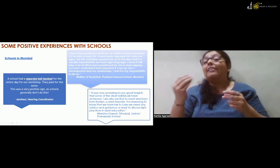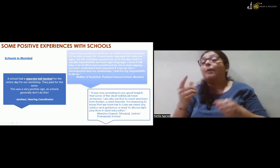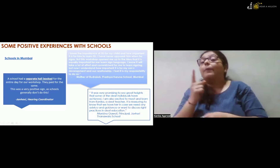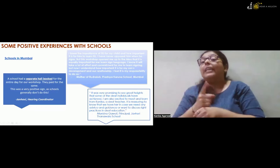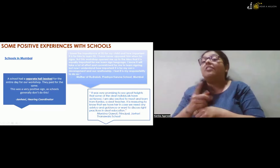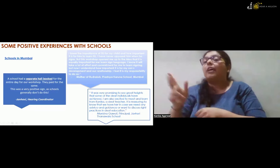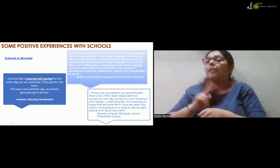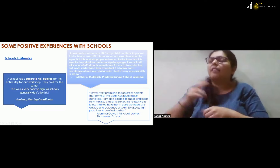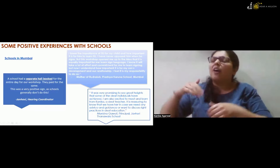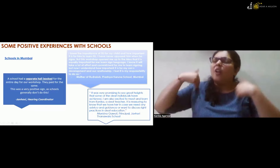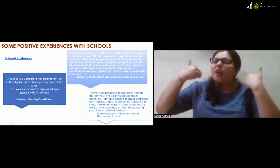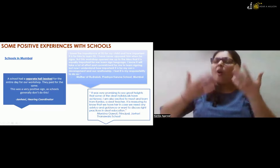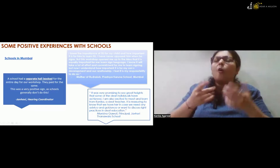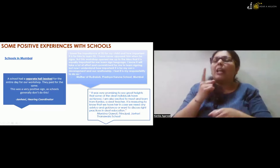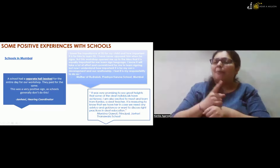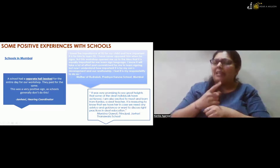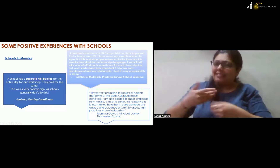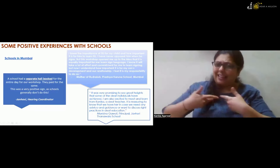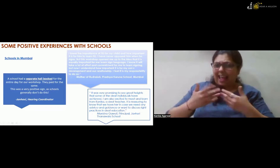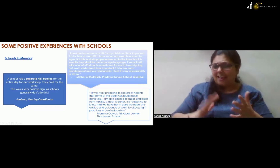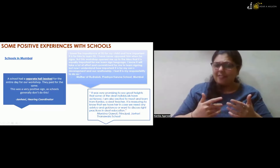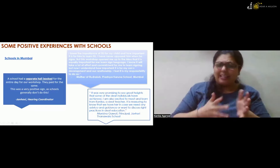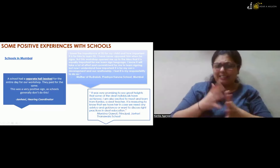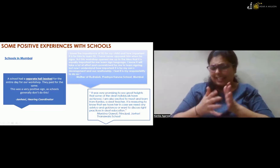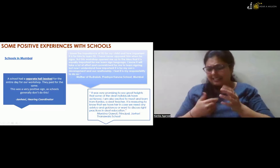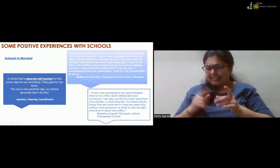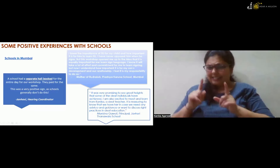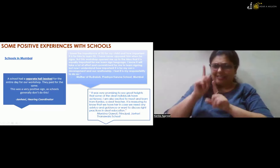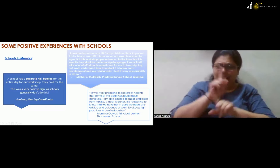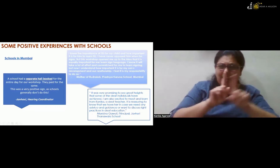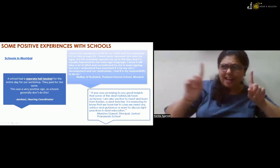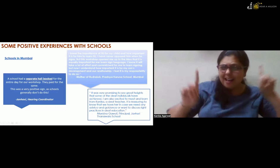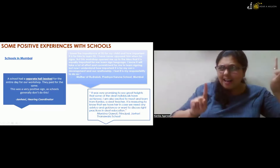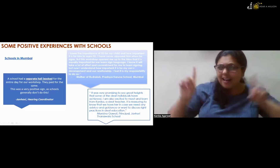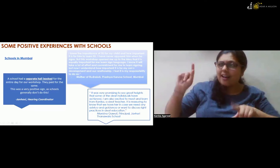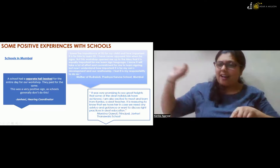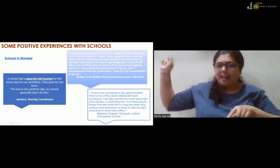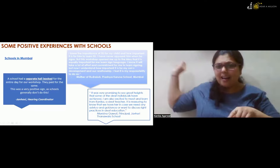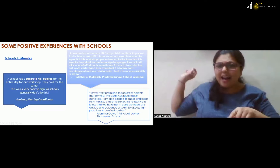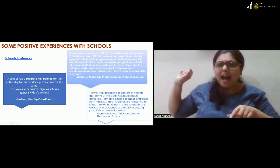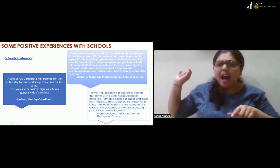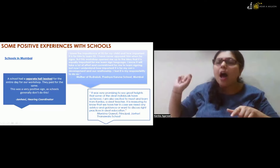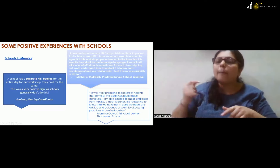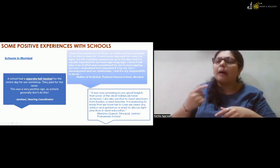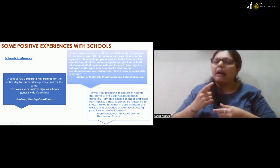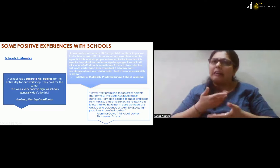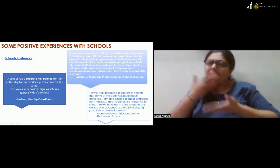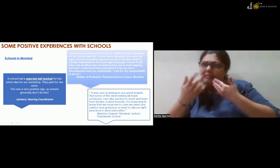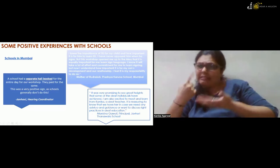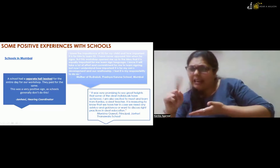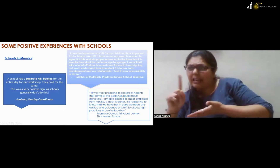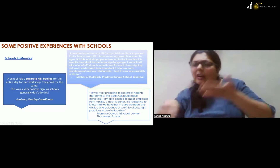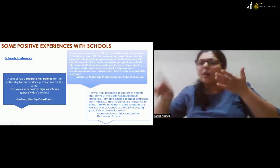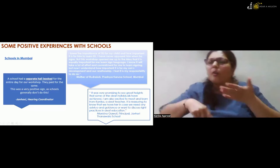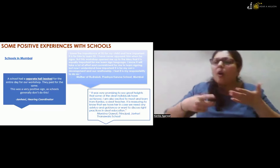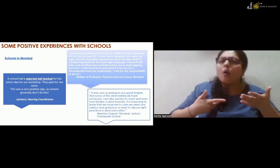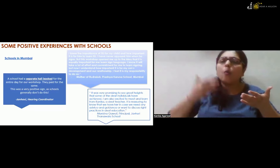where our workshop really hit their heads really hard. They had that pinch moment.